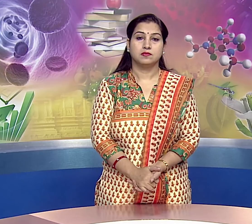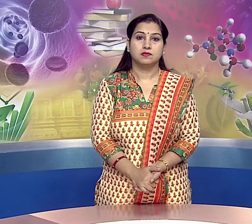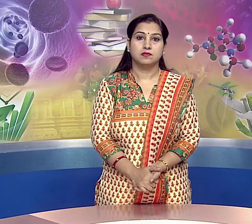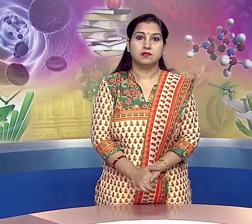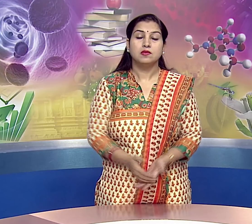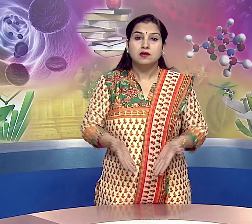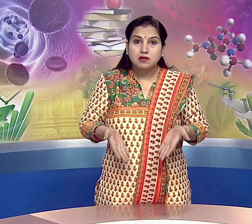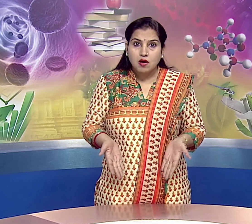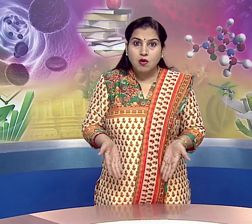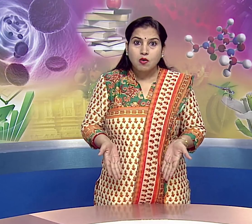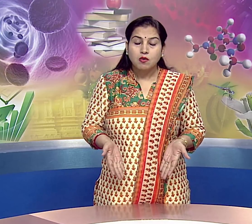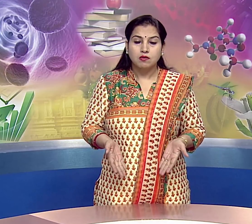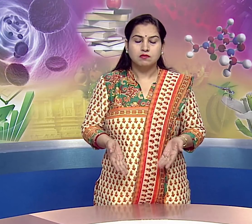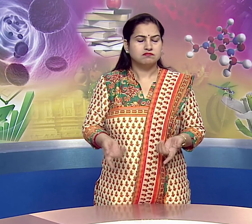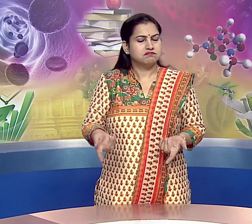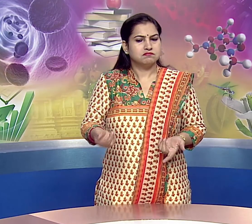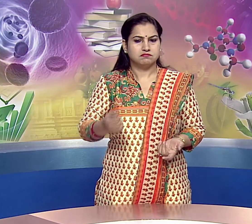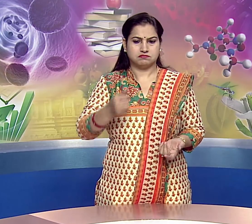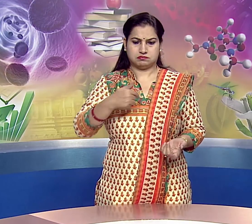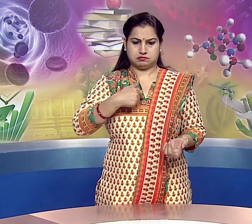Now even his own behavior was different.